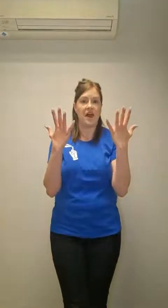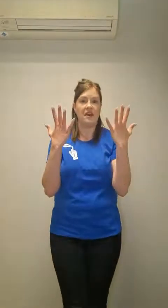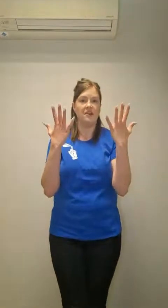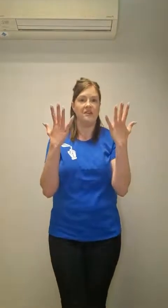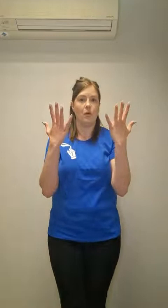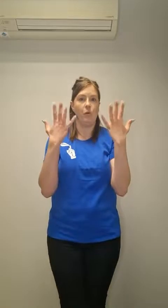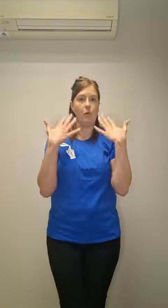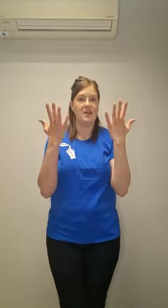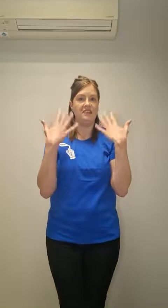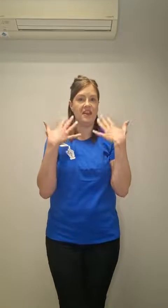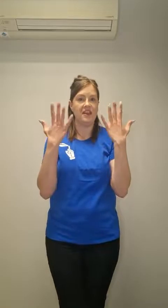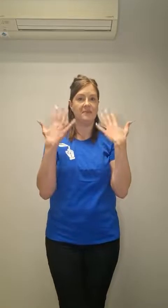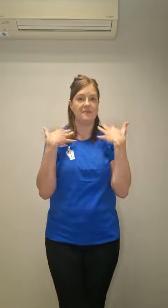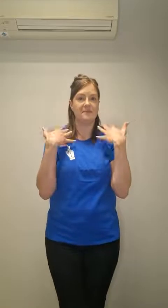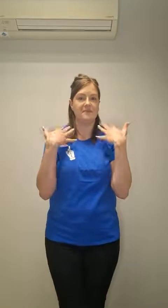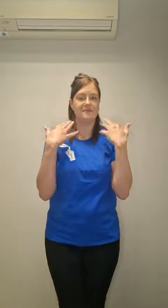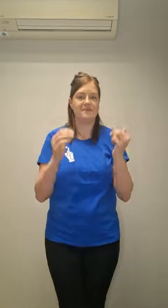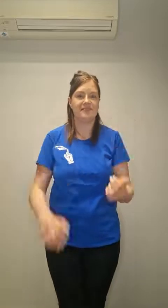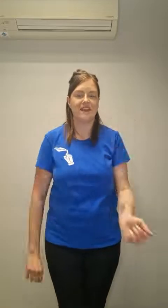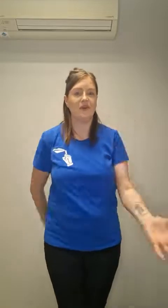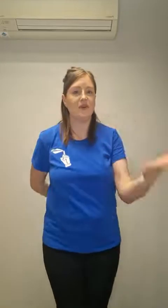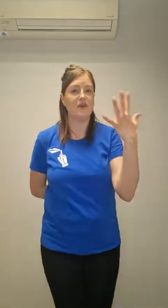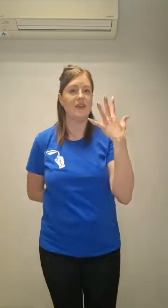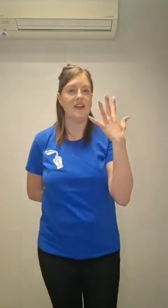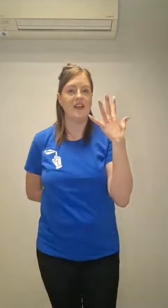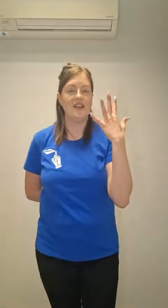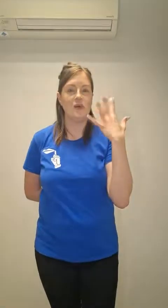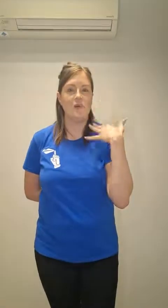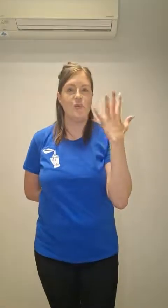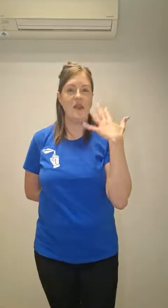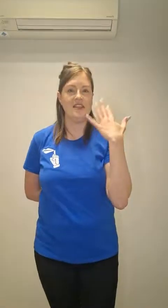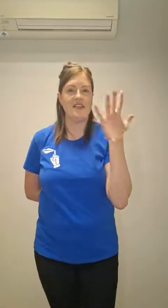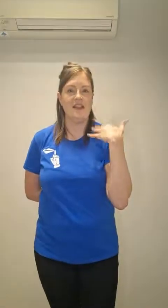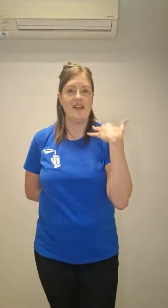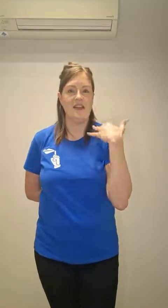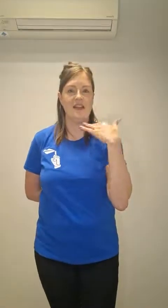it's windy or windy.